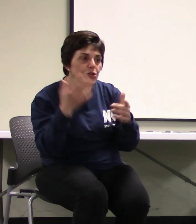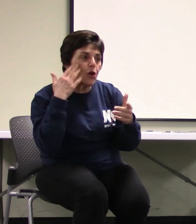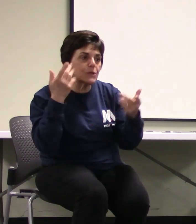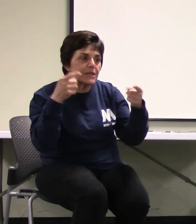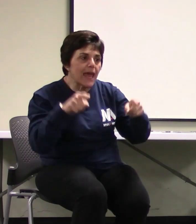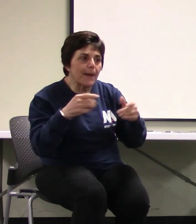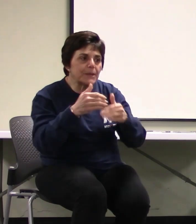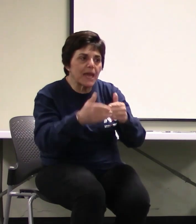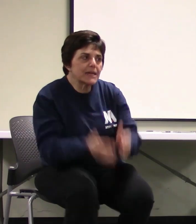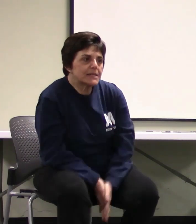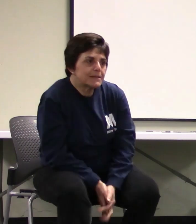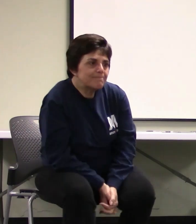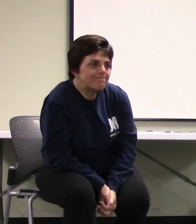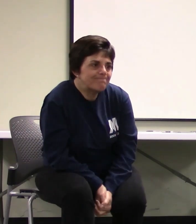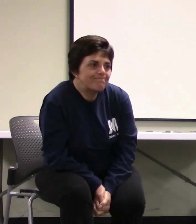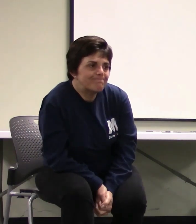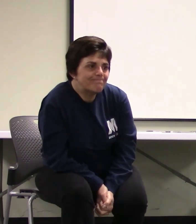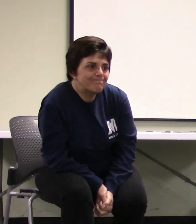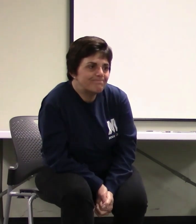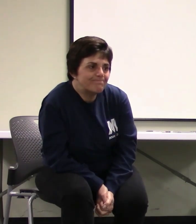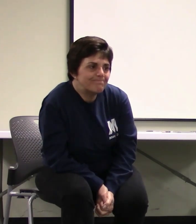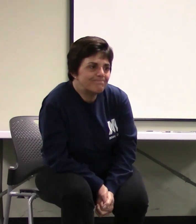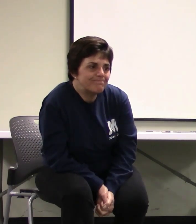And then you know what's going to happen next?